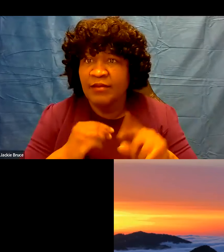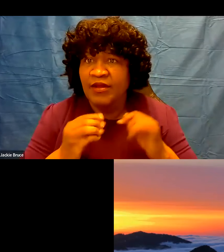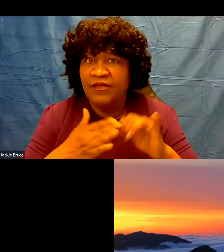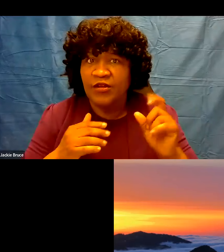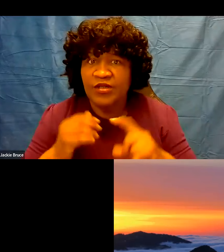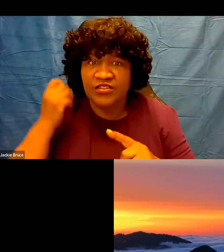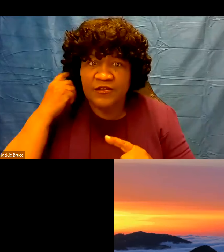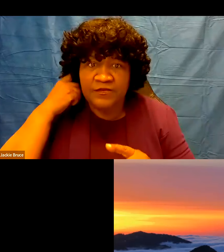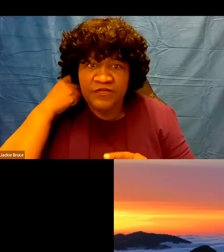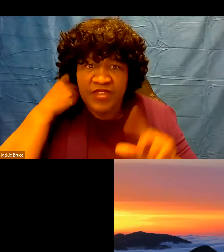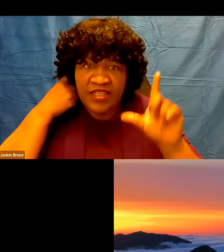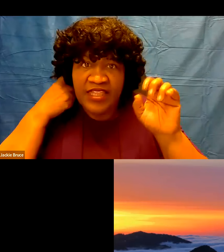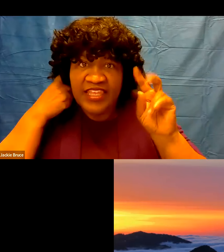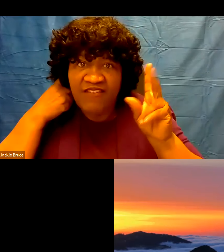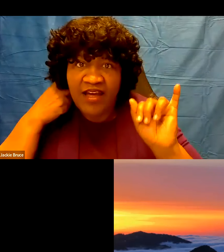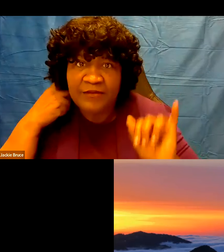Yeah, I can